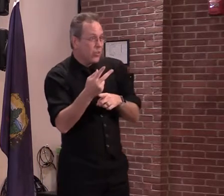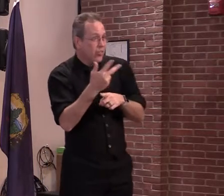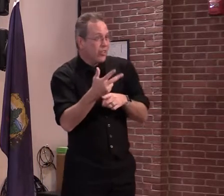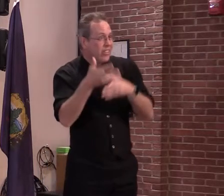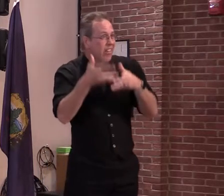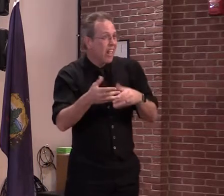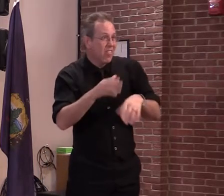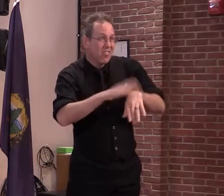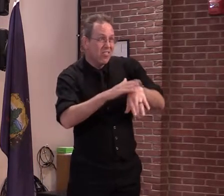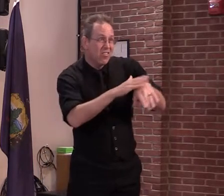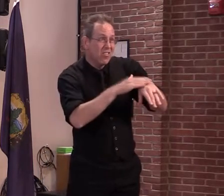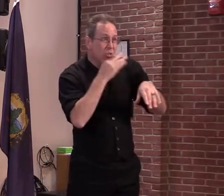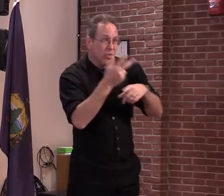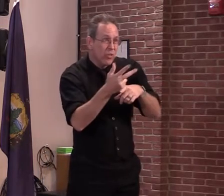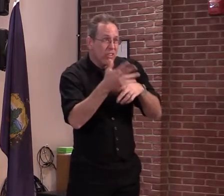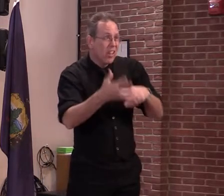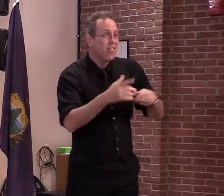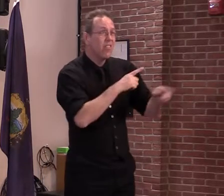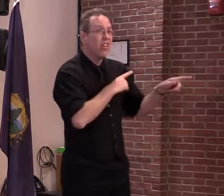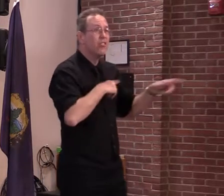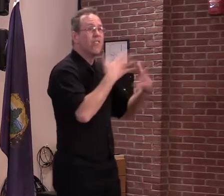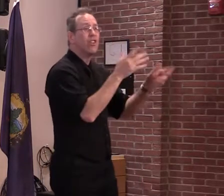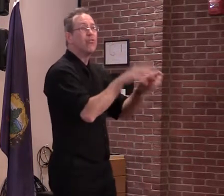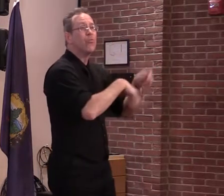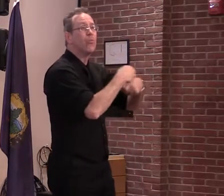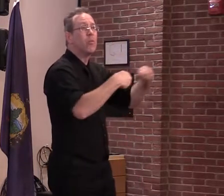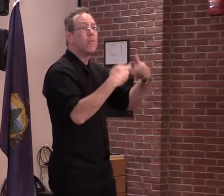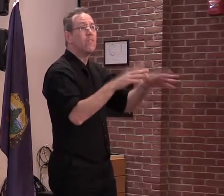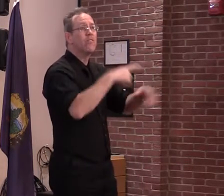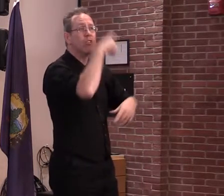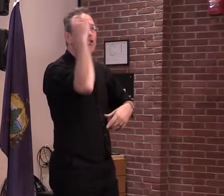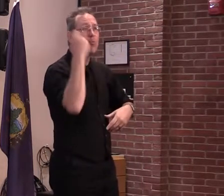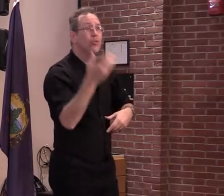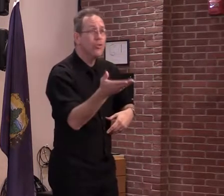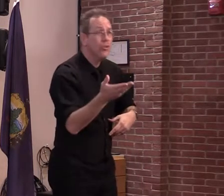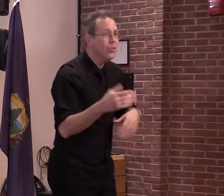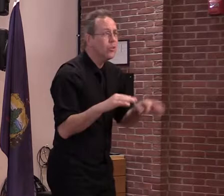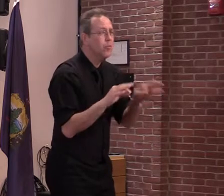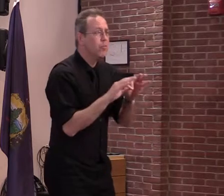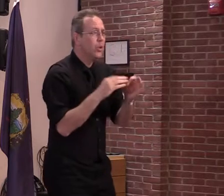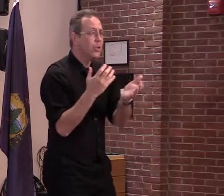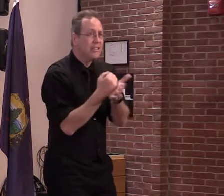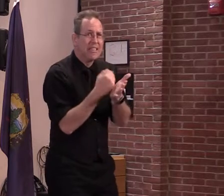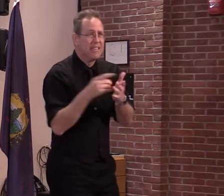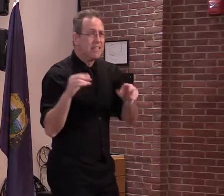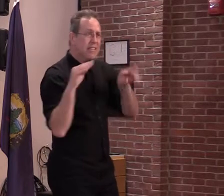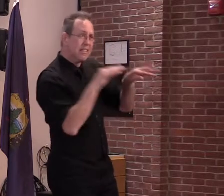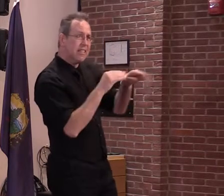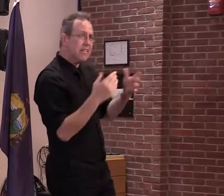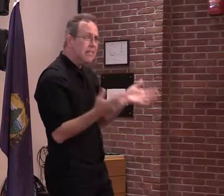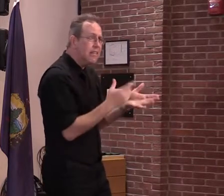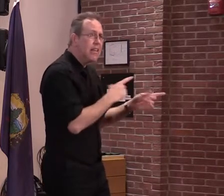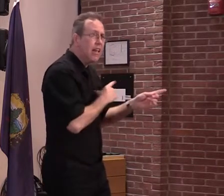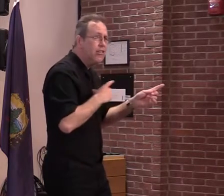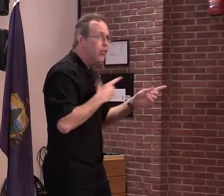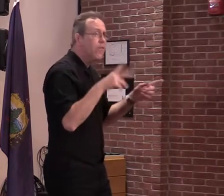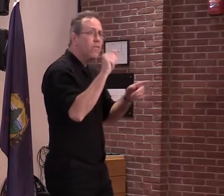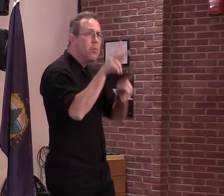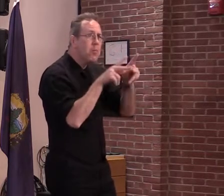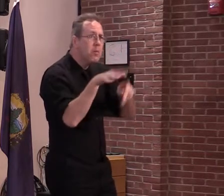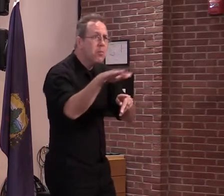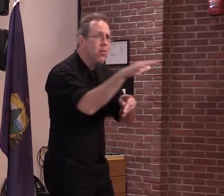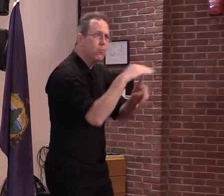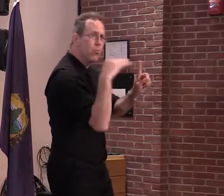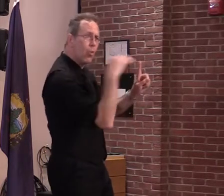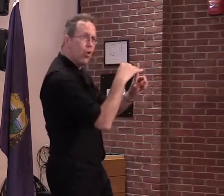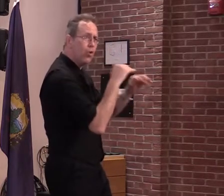the road with adjournment approaching and legislation now moving, I want Vermonters and legislators to know I'm